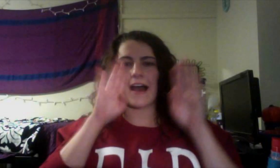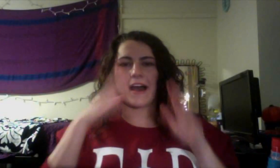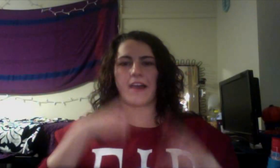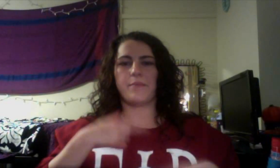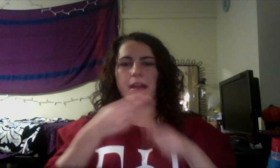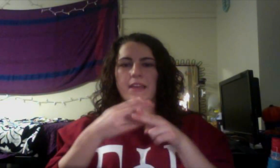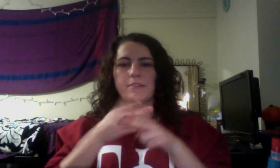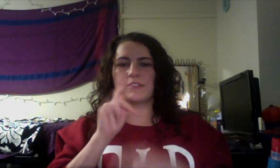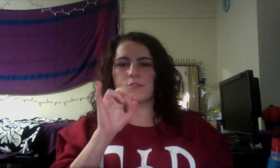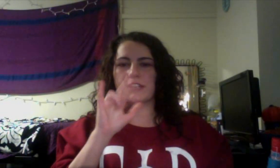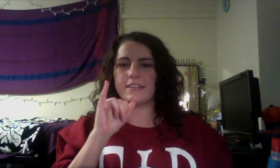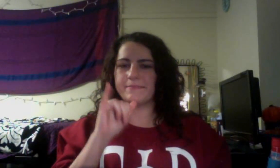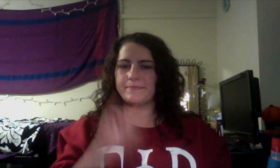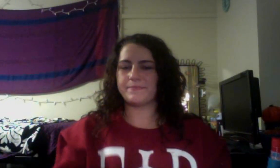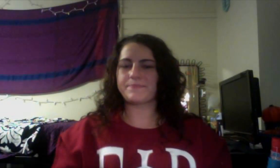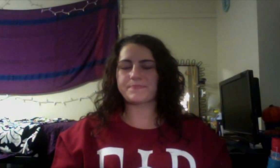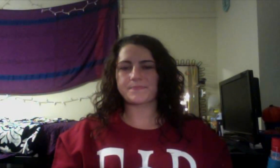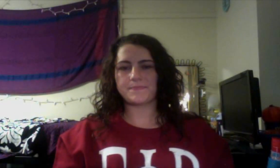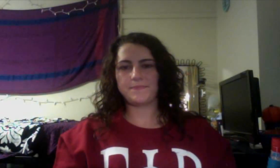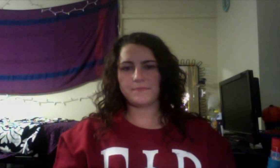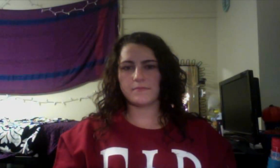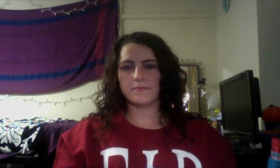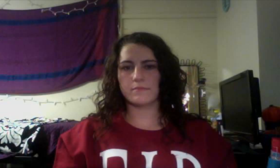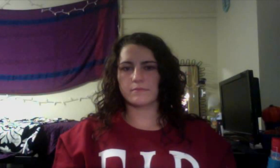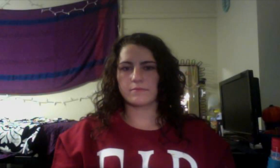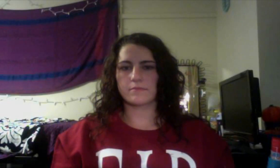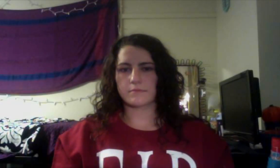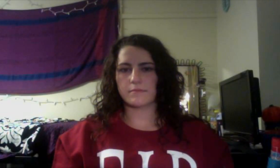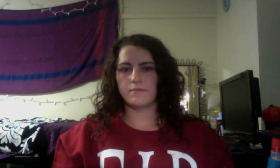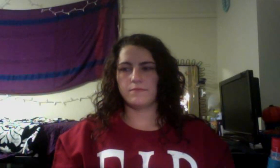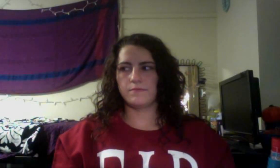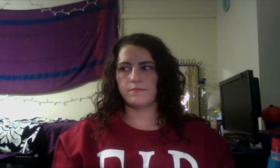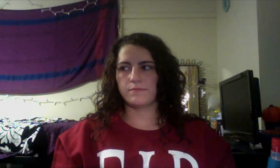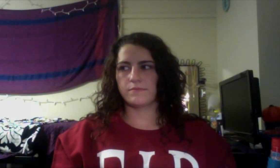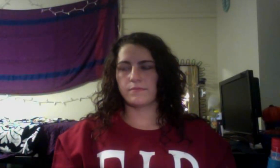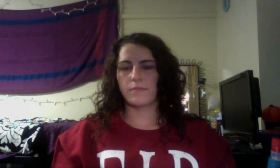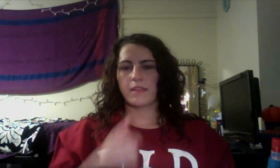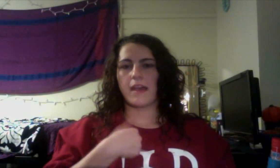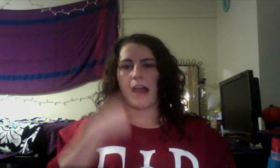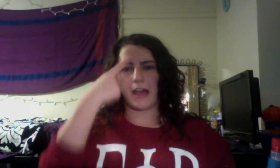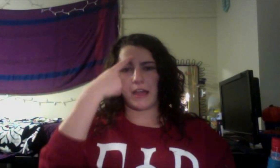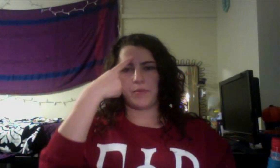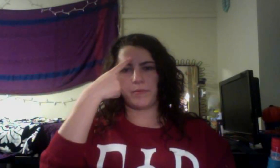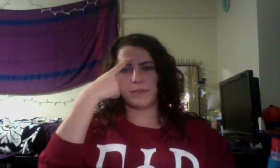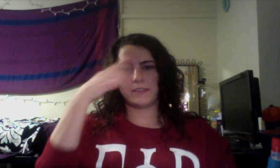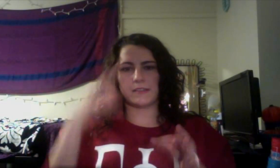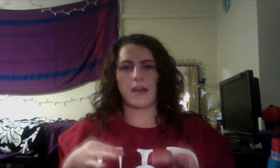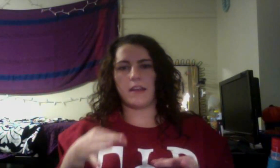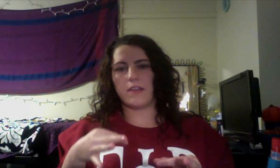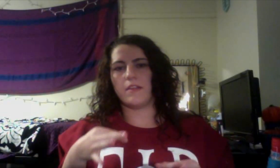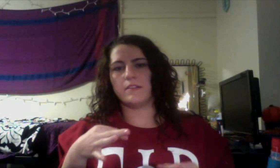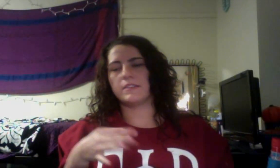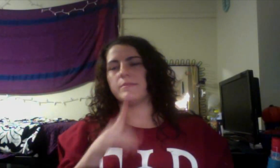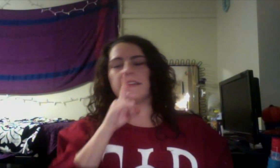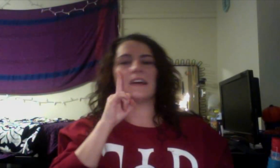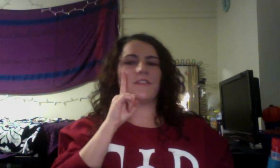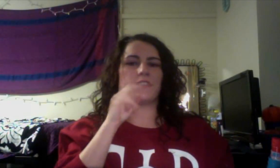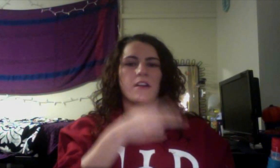Hi, my name is Tori. What made you decide to be a deaf and hard of hearing major? I'm decided to be a deaf and hard of